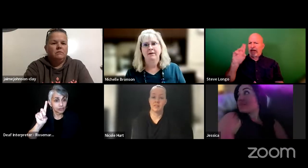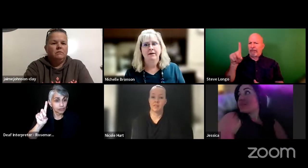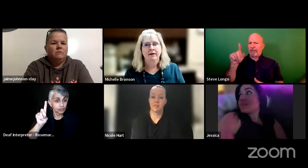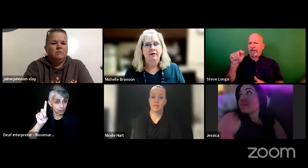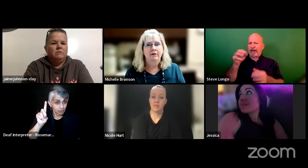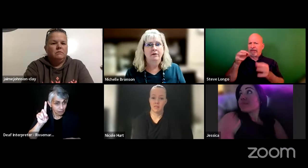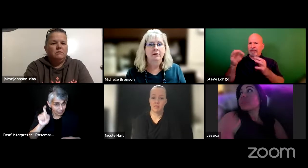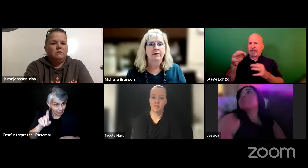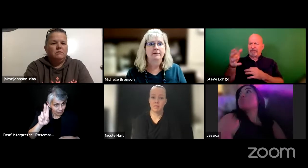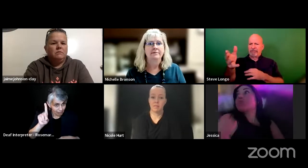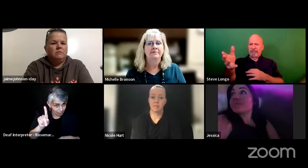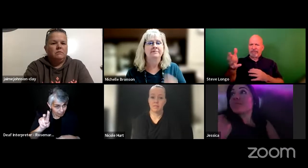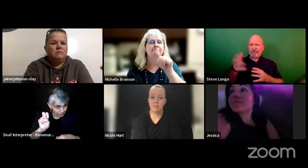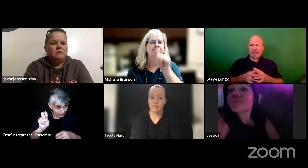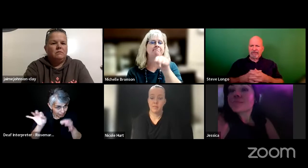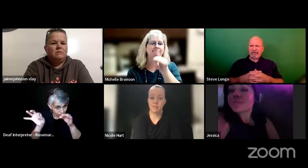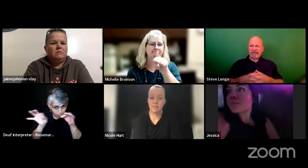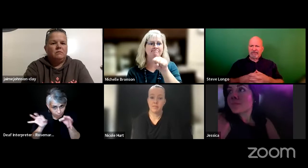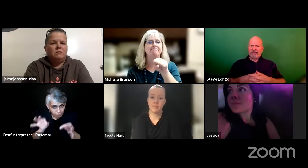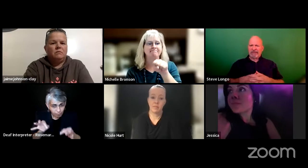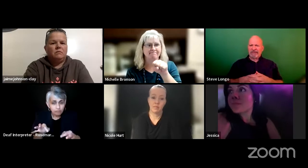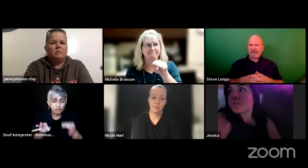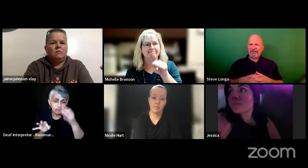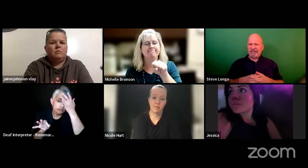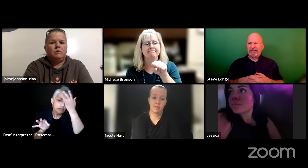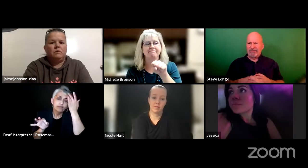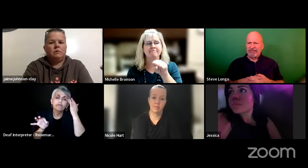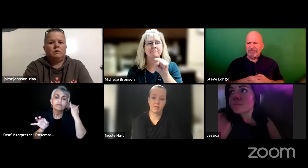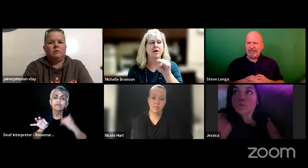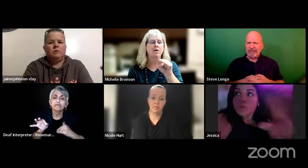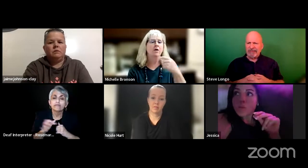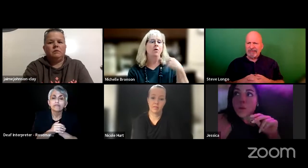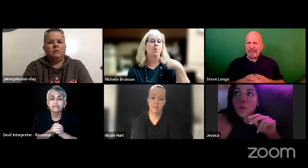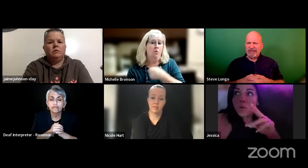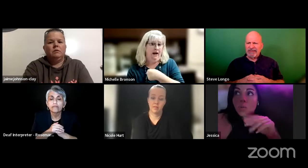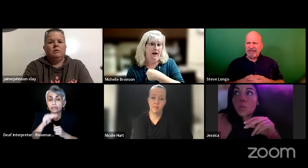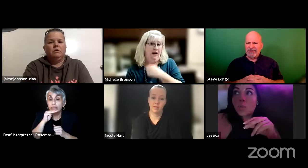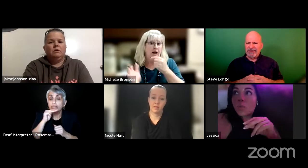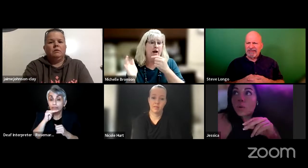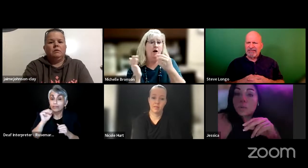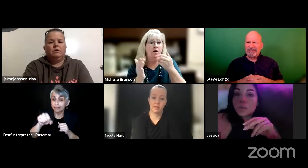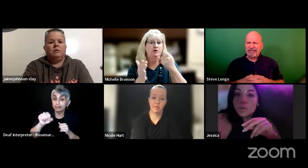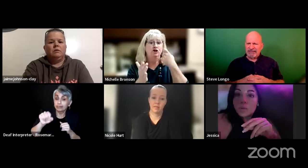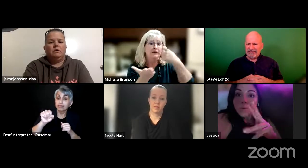Vineyard. Can you update us as to that event?